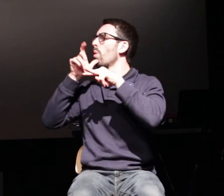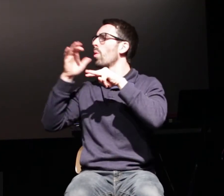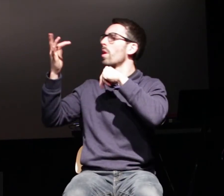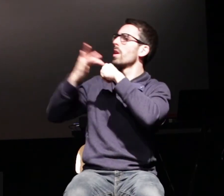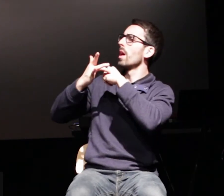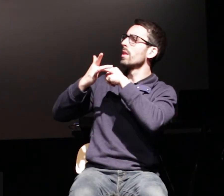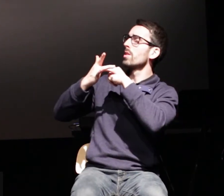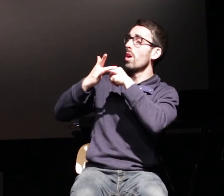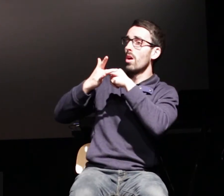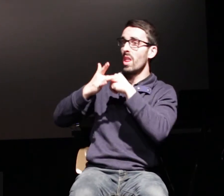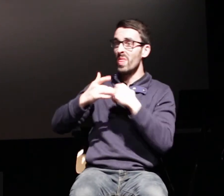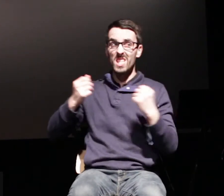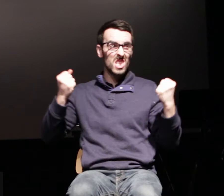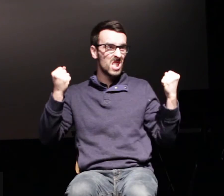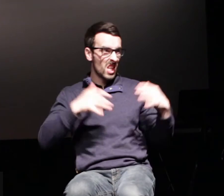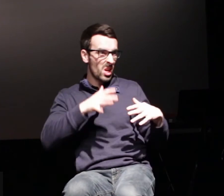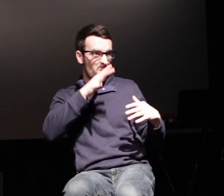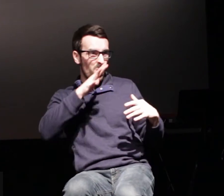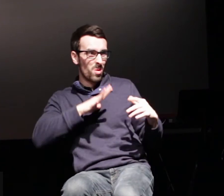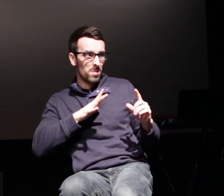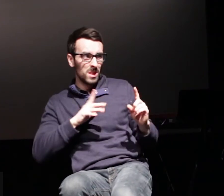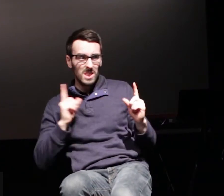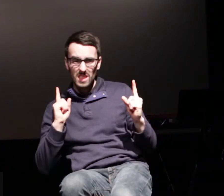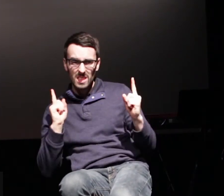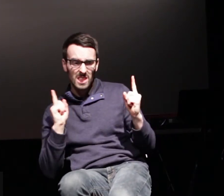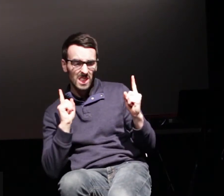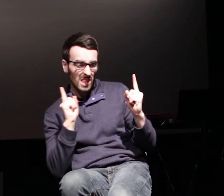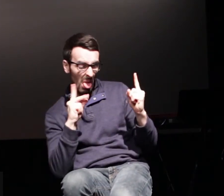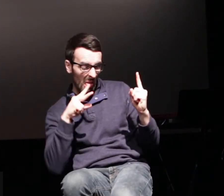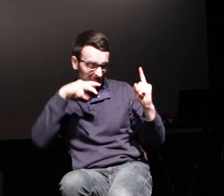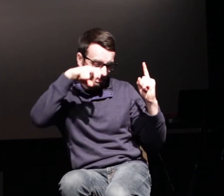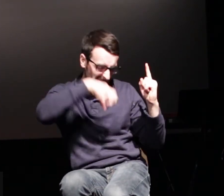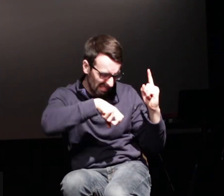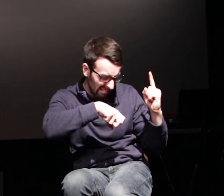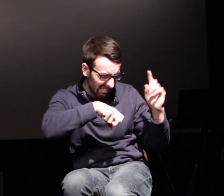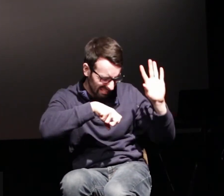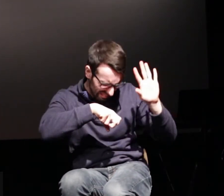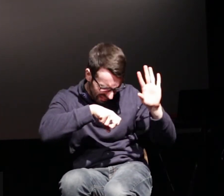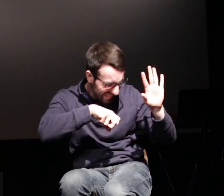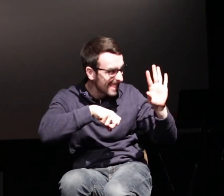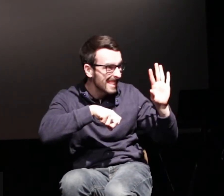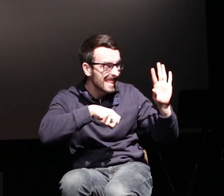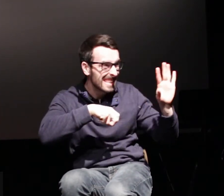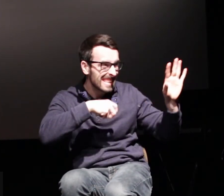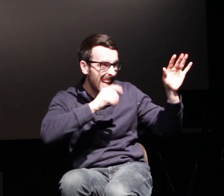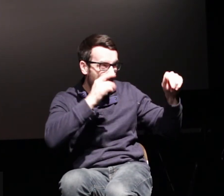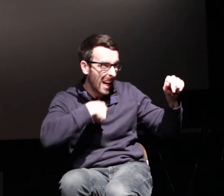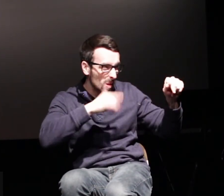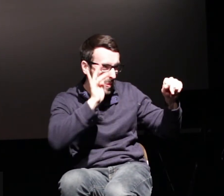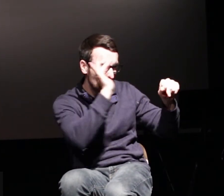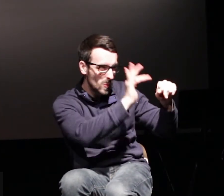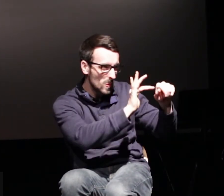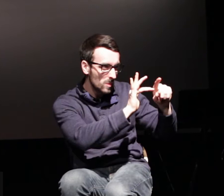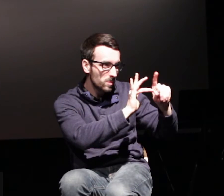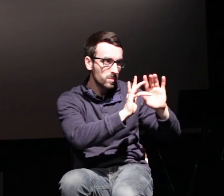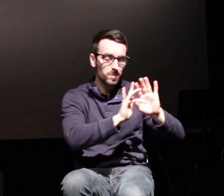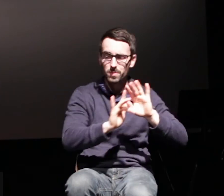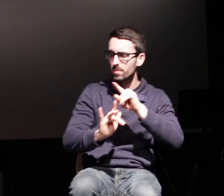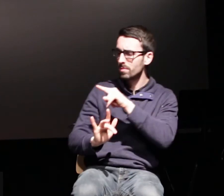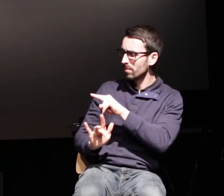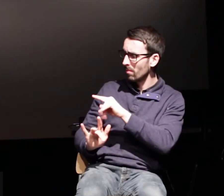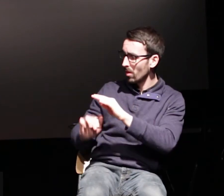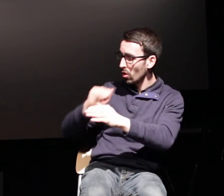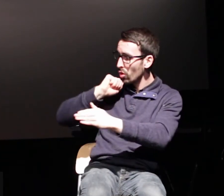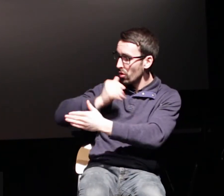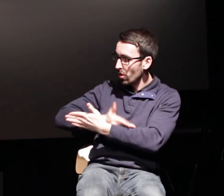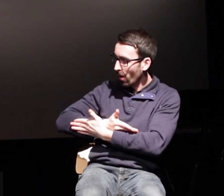at the realization of what had happened to her, came and fell to her knees in front of him and told him what she had done. And he said to her,